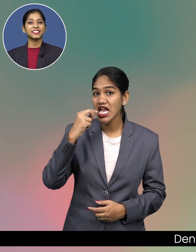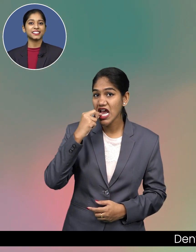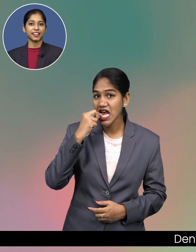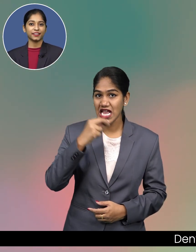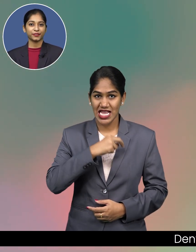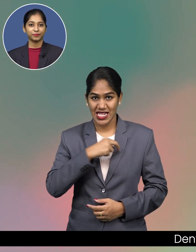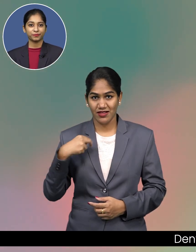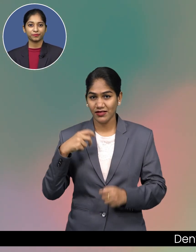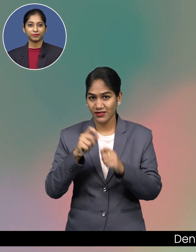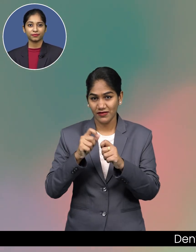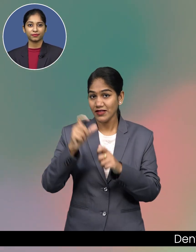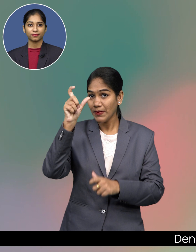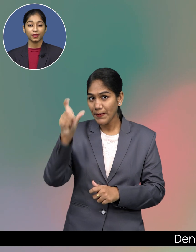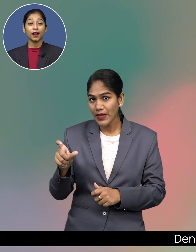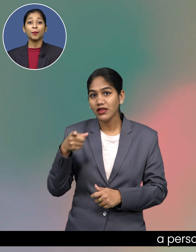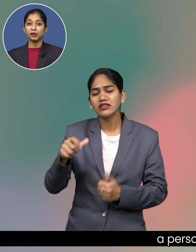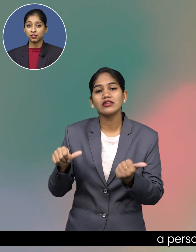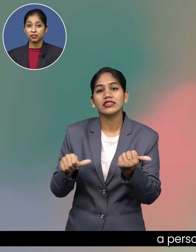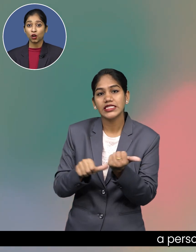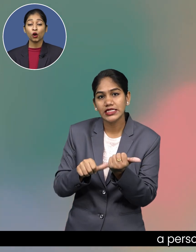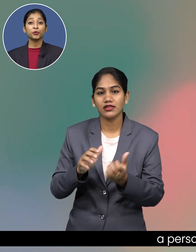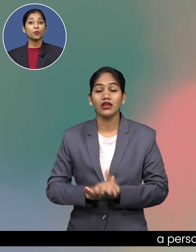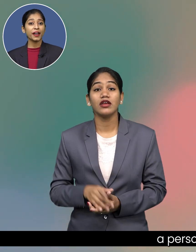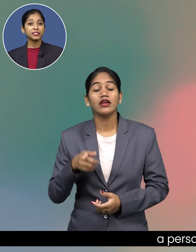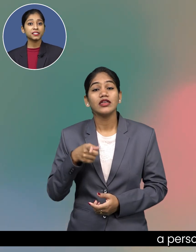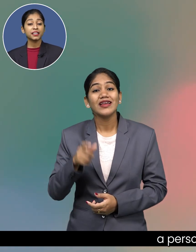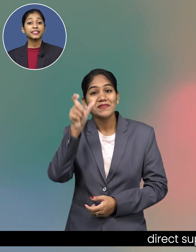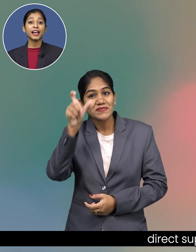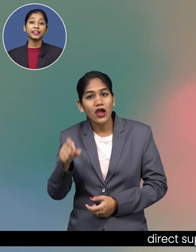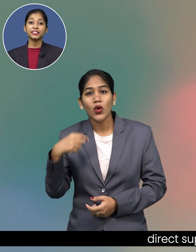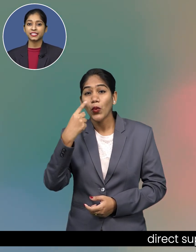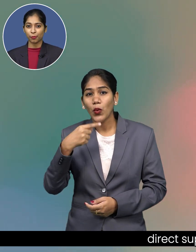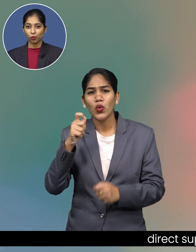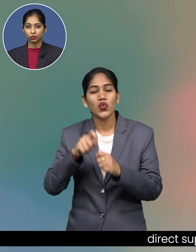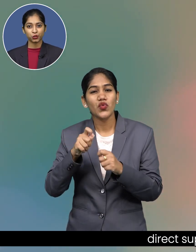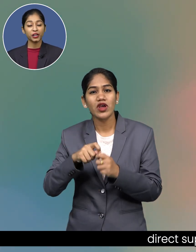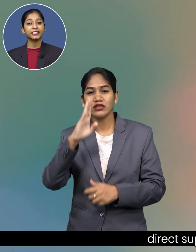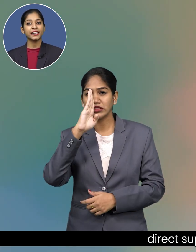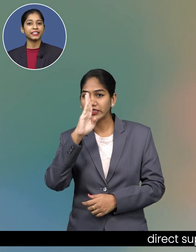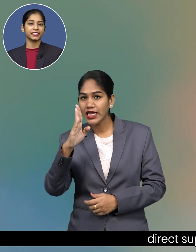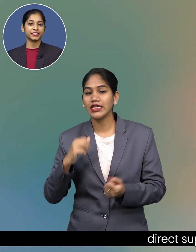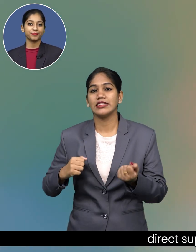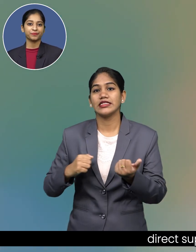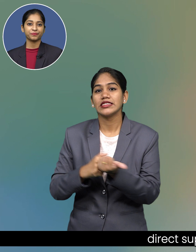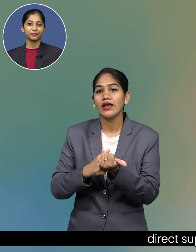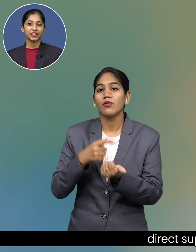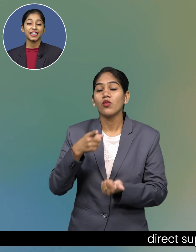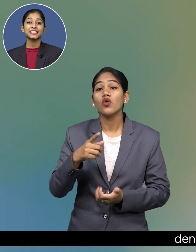Dental assistant, a person who provides direct support to a